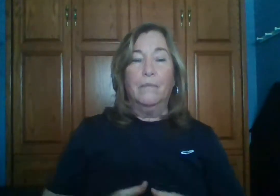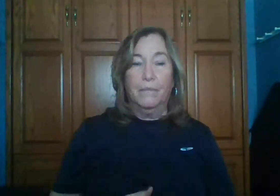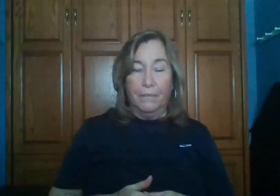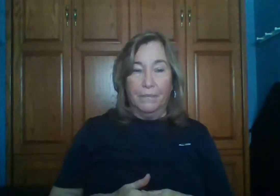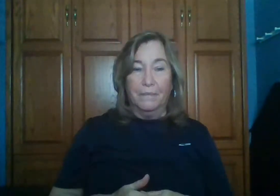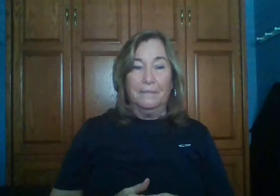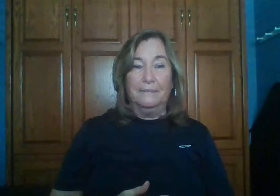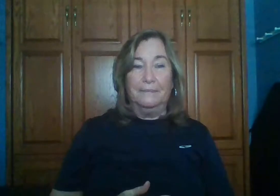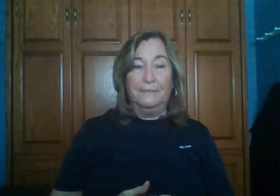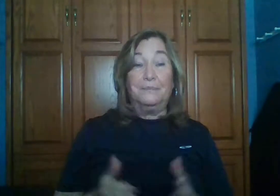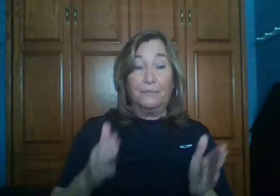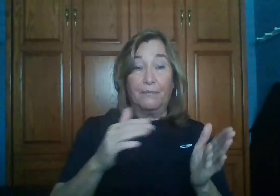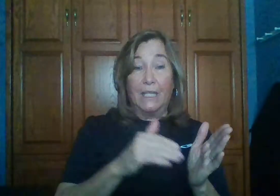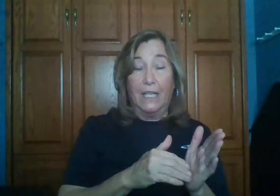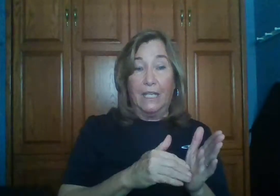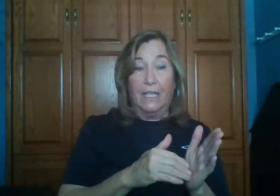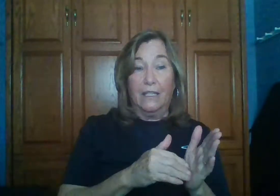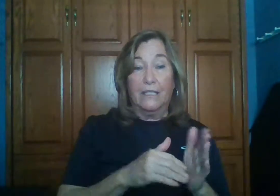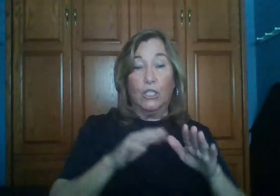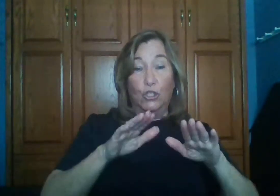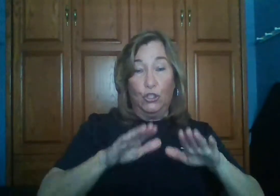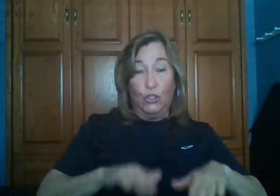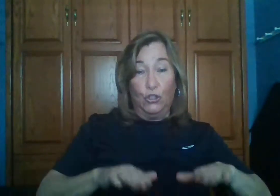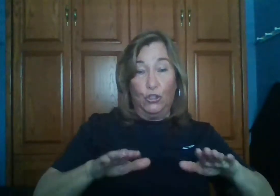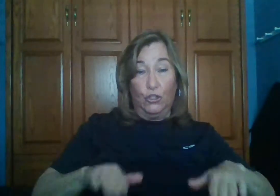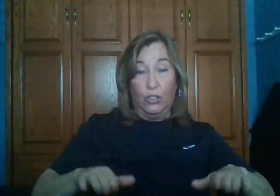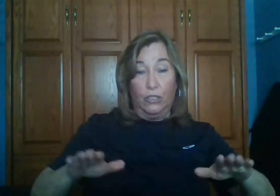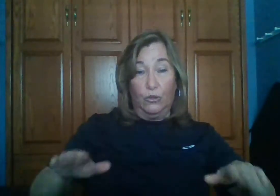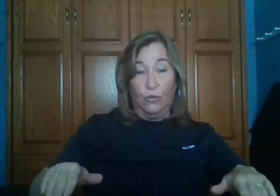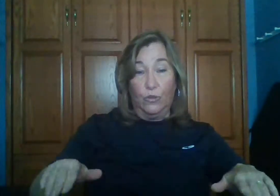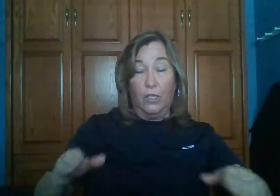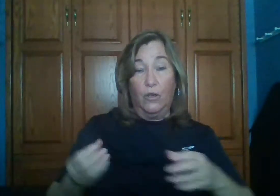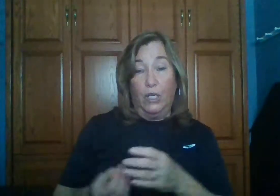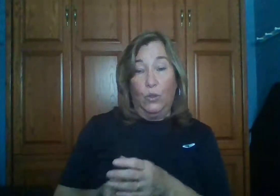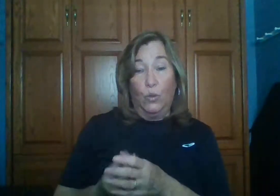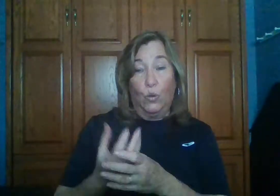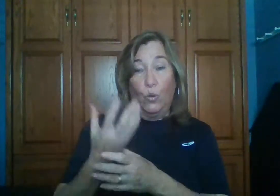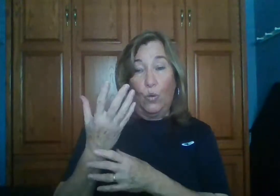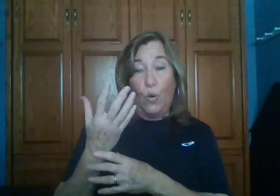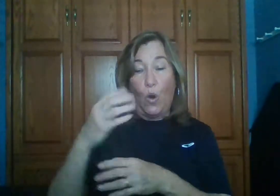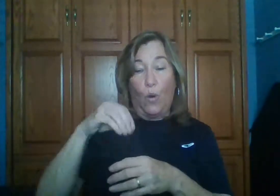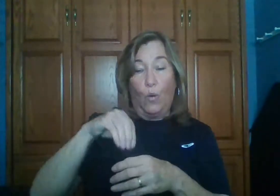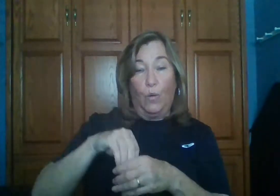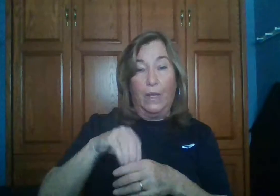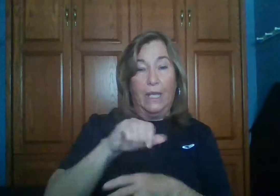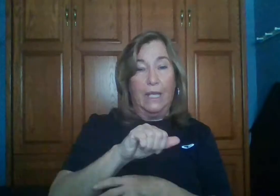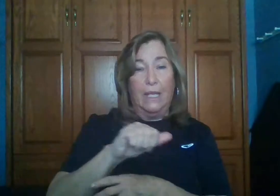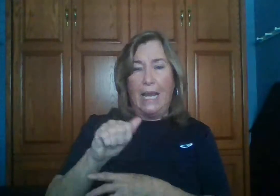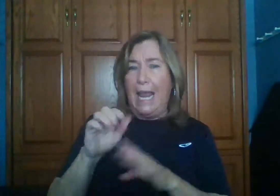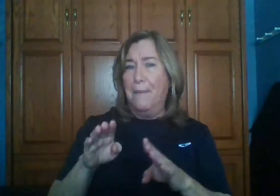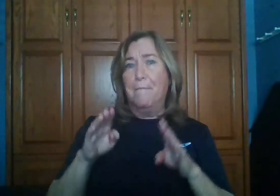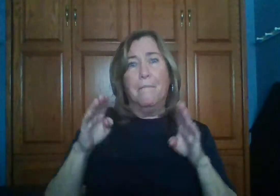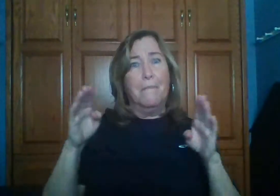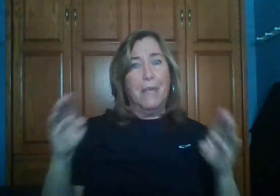Again, children grow in a big